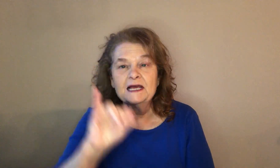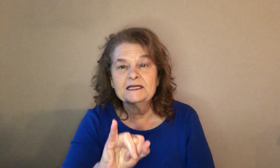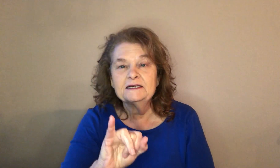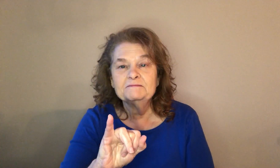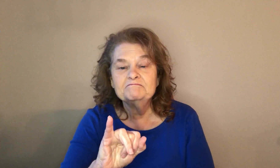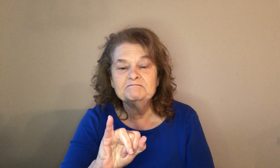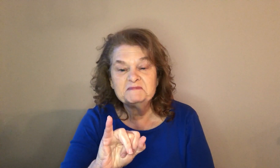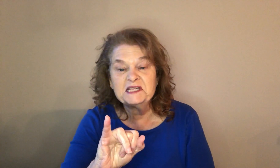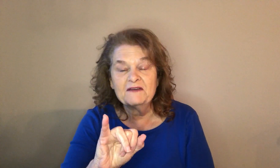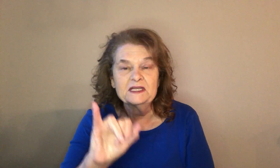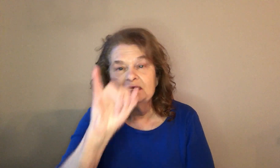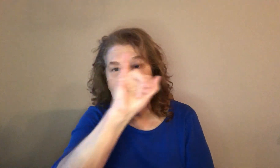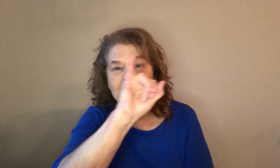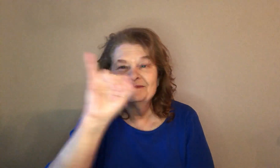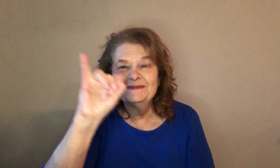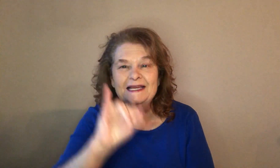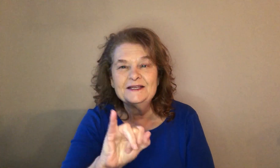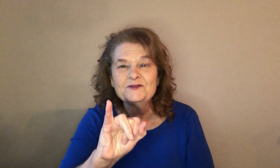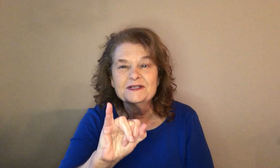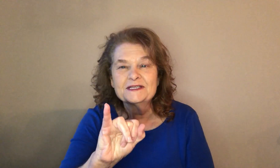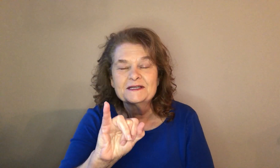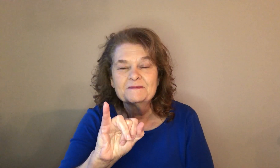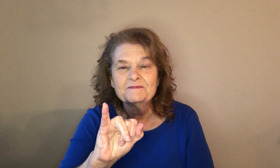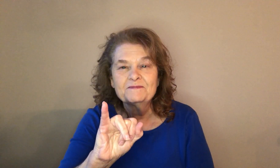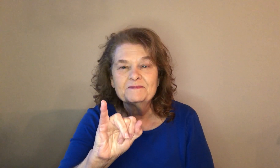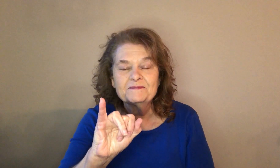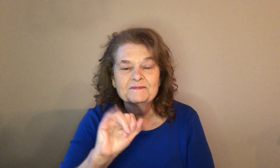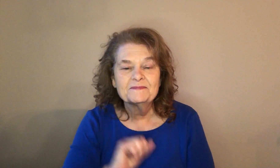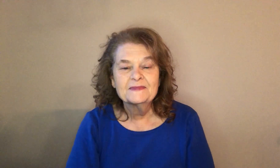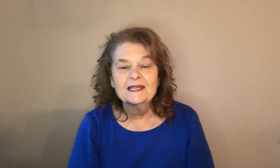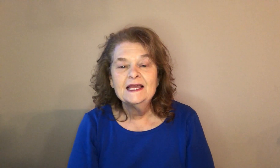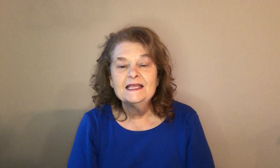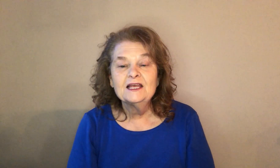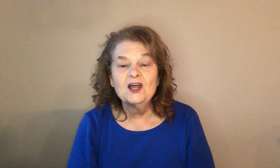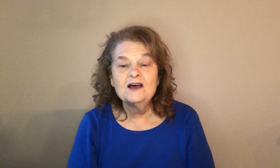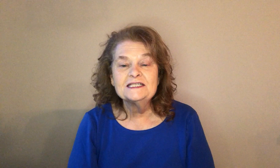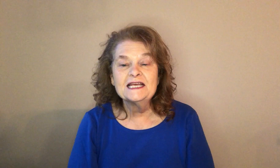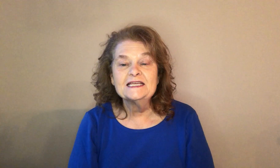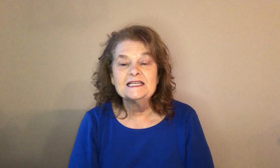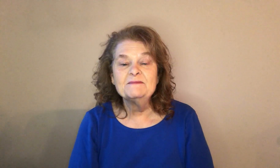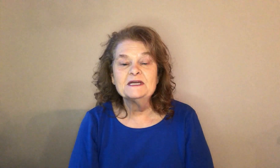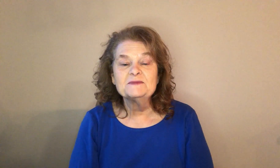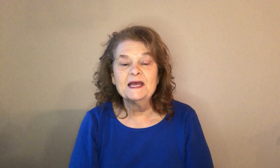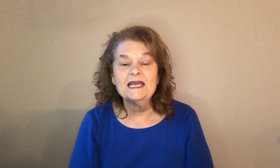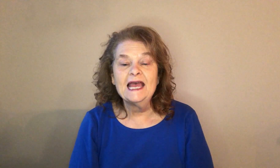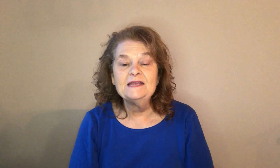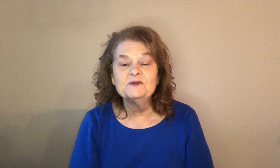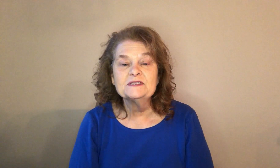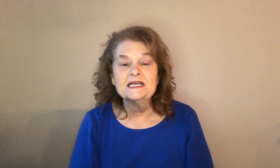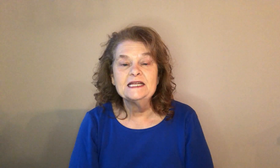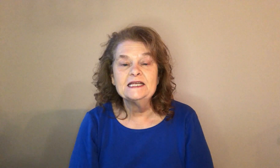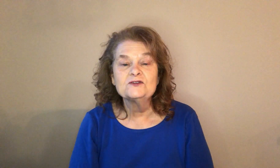a 7. Interest. The law says he must pay 8%